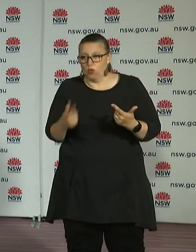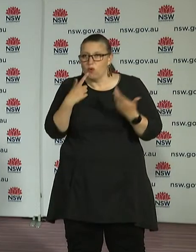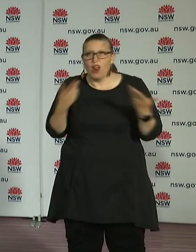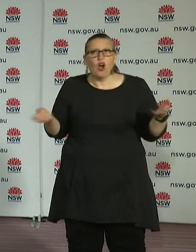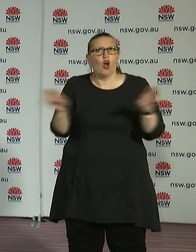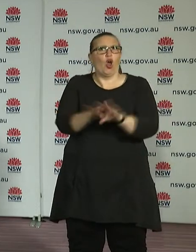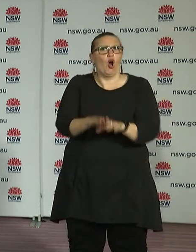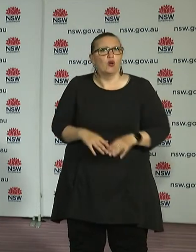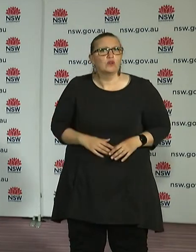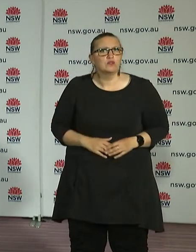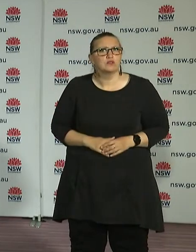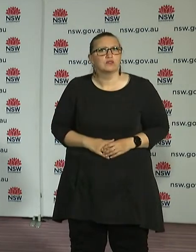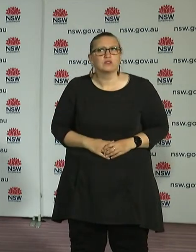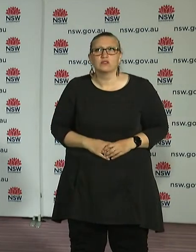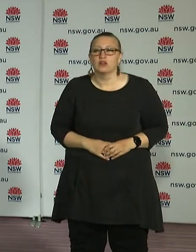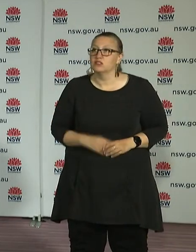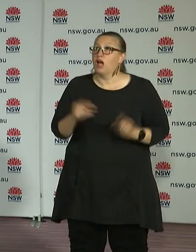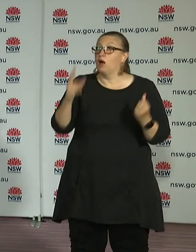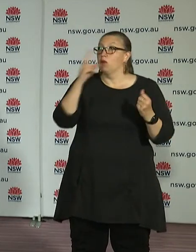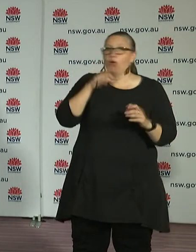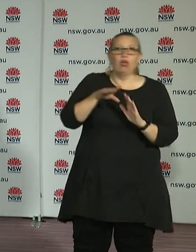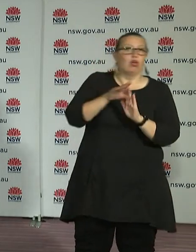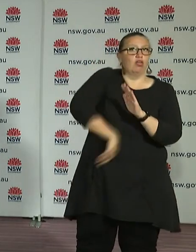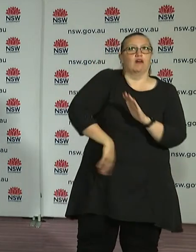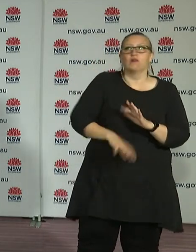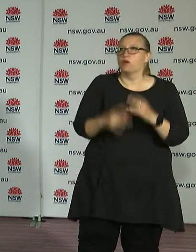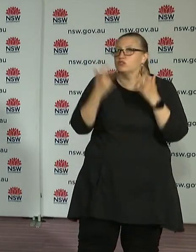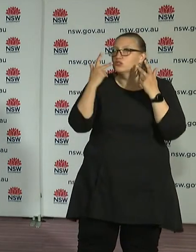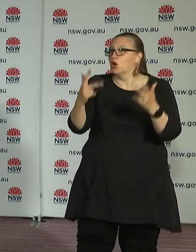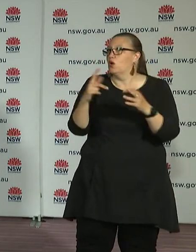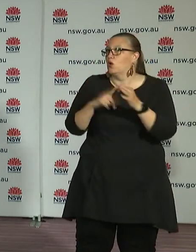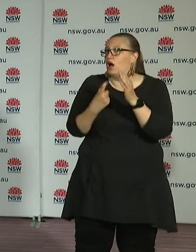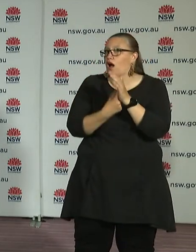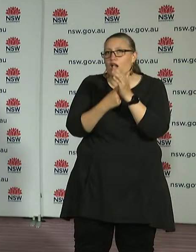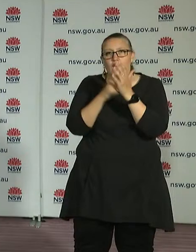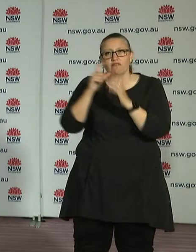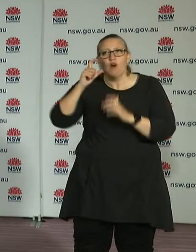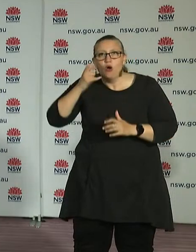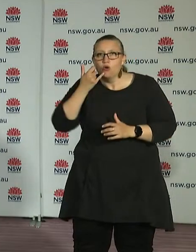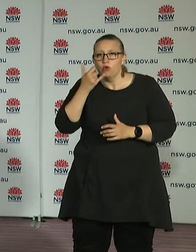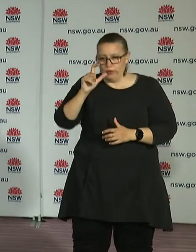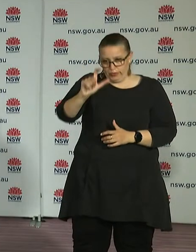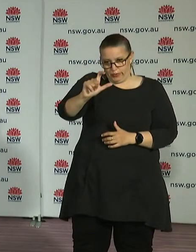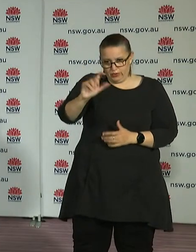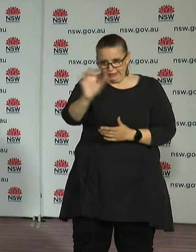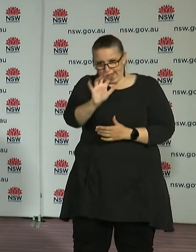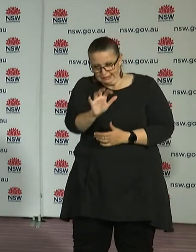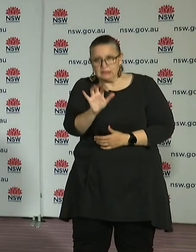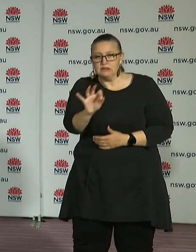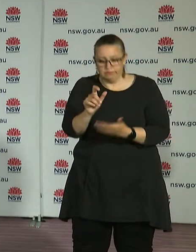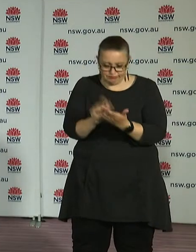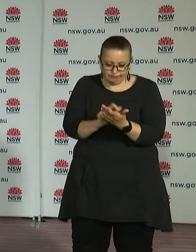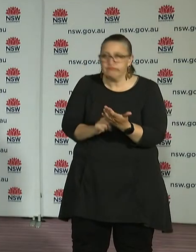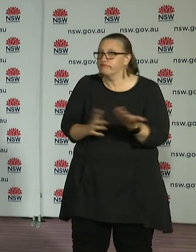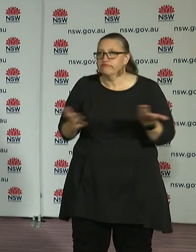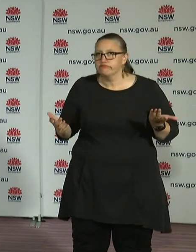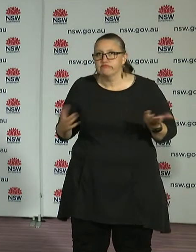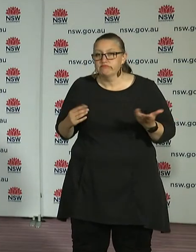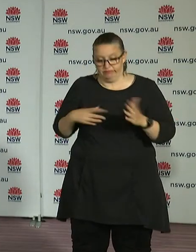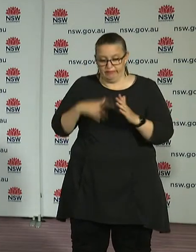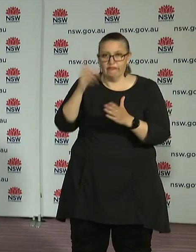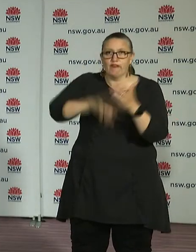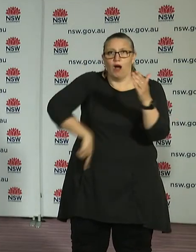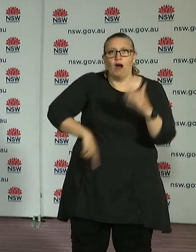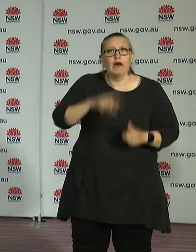even having displayed a QR code or not having done the basics. Let there be no mistaking